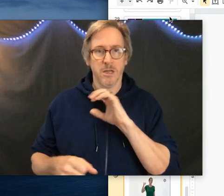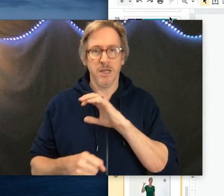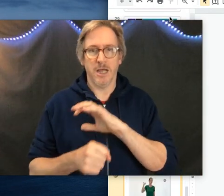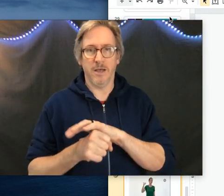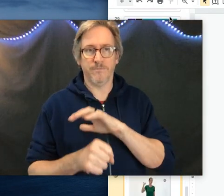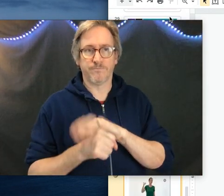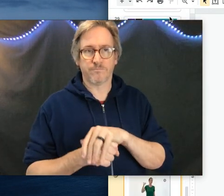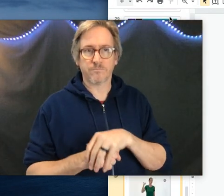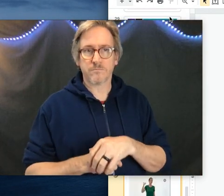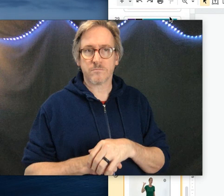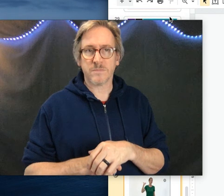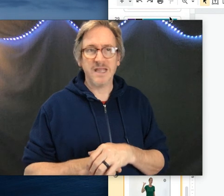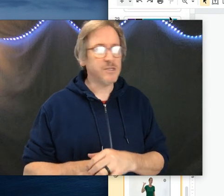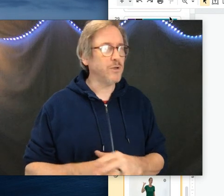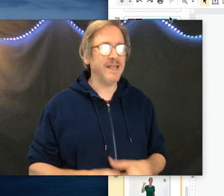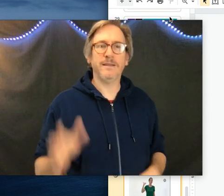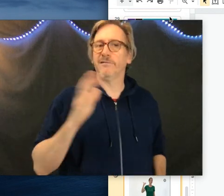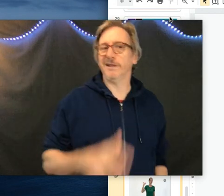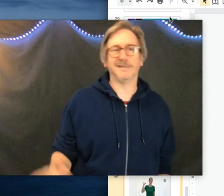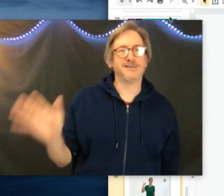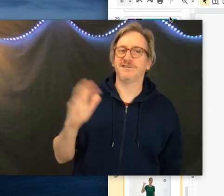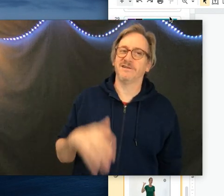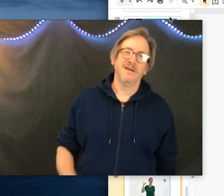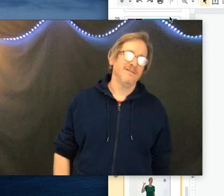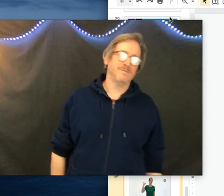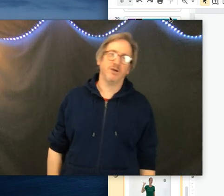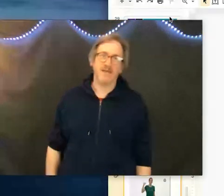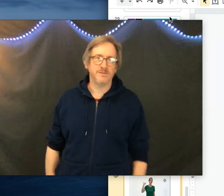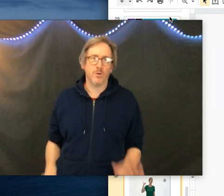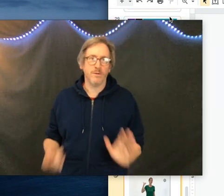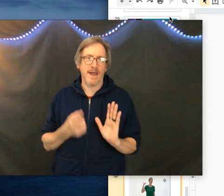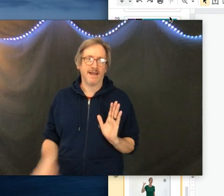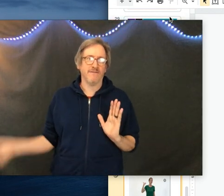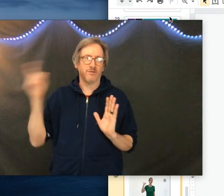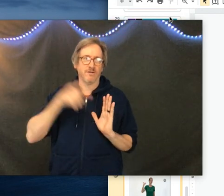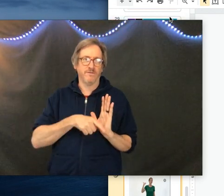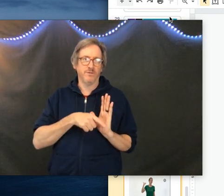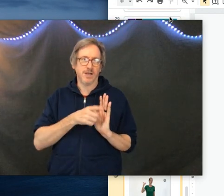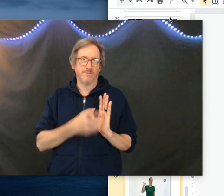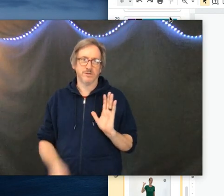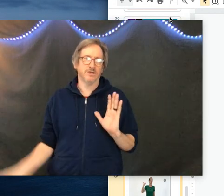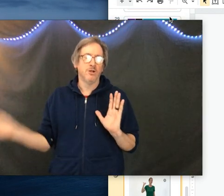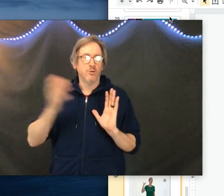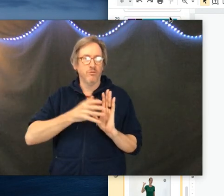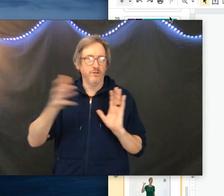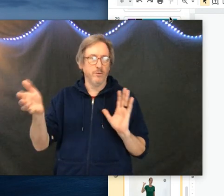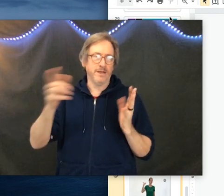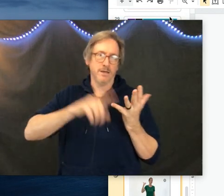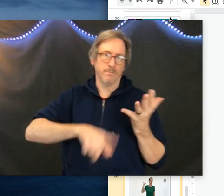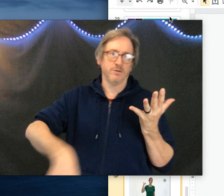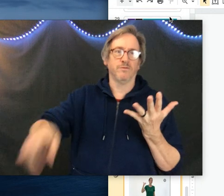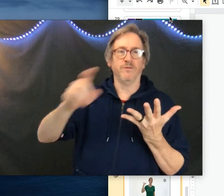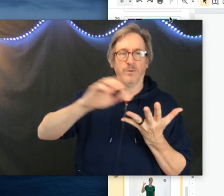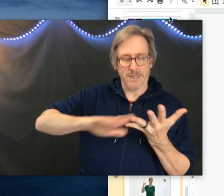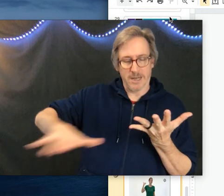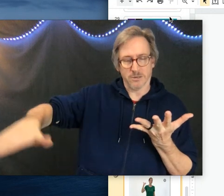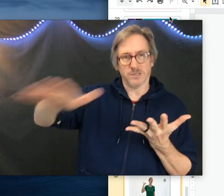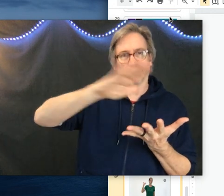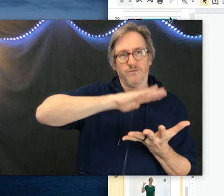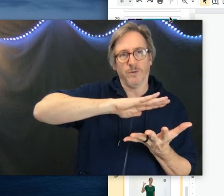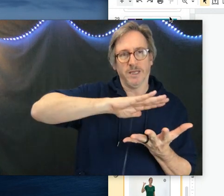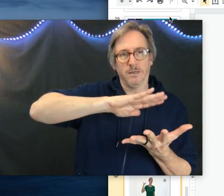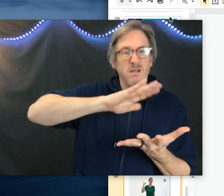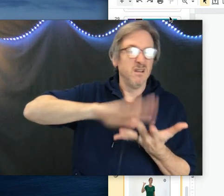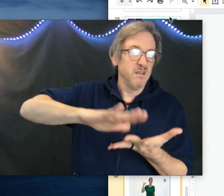here. So it's just, this book keeps going back after every few chapters and reviewing numbers, reviewing